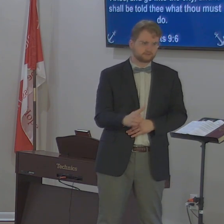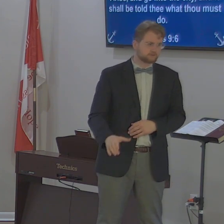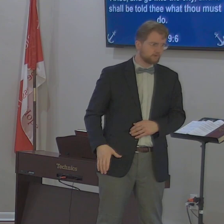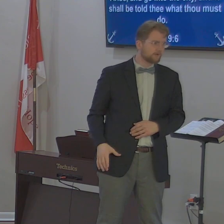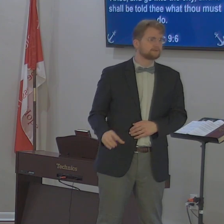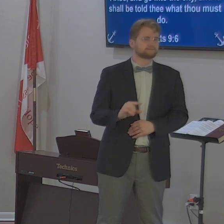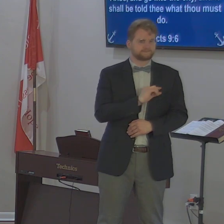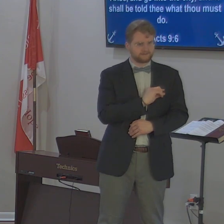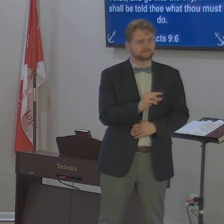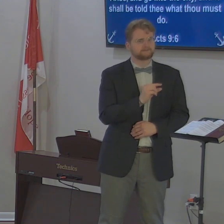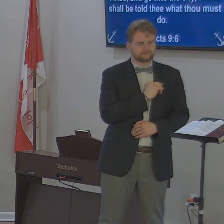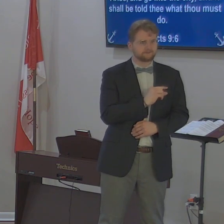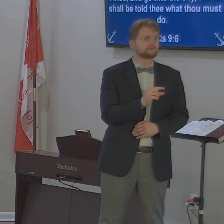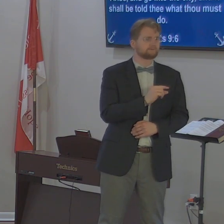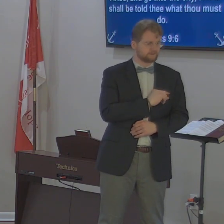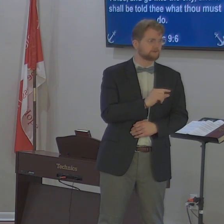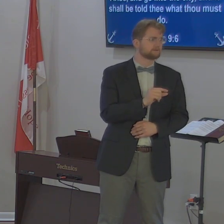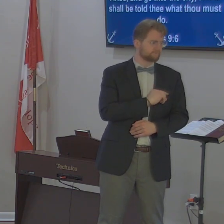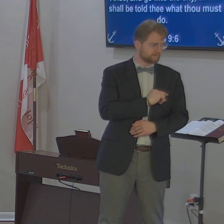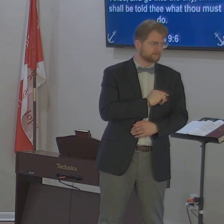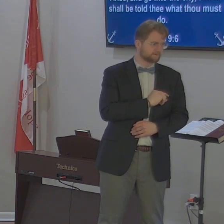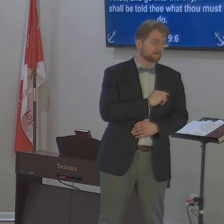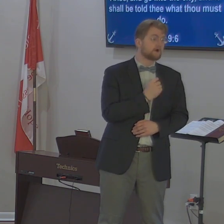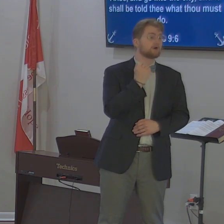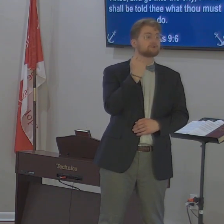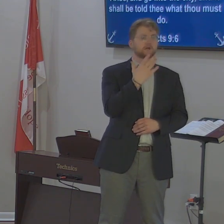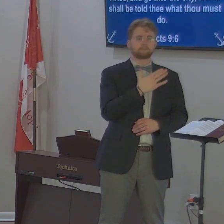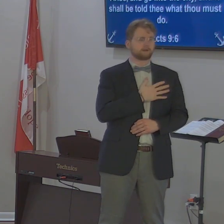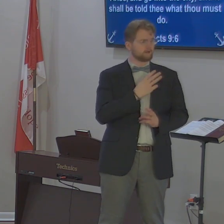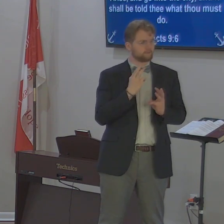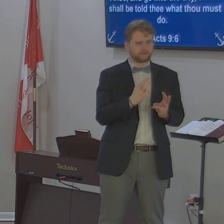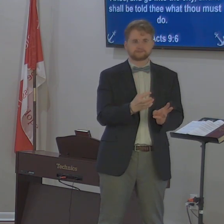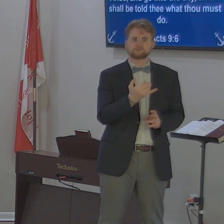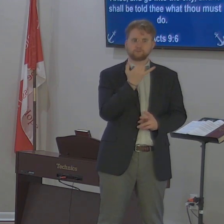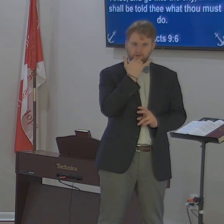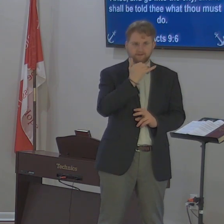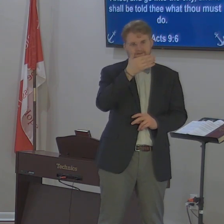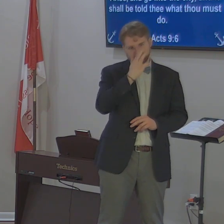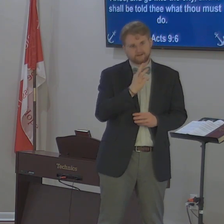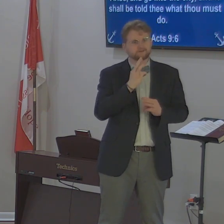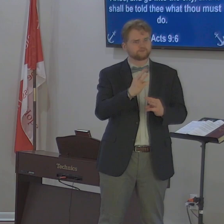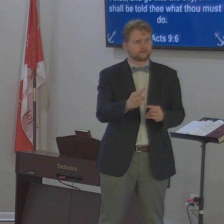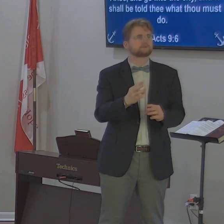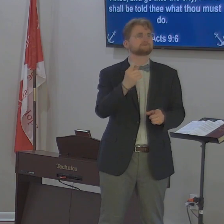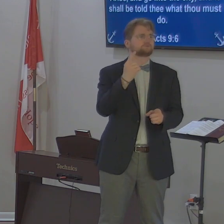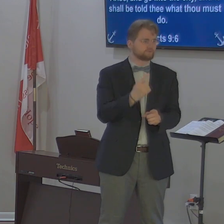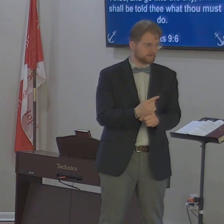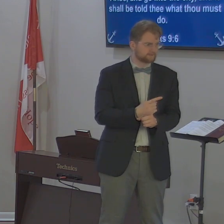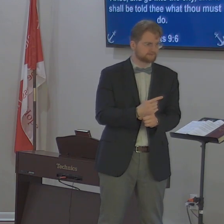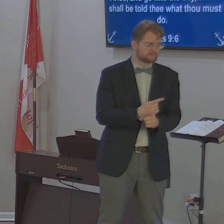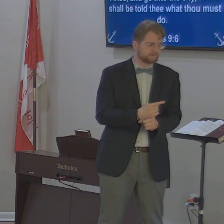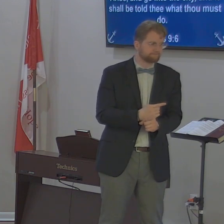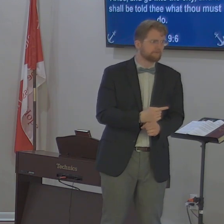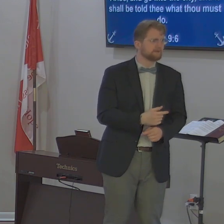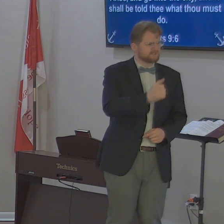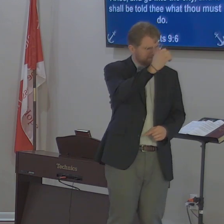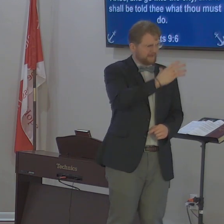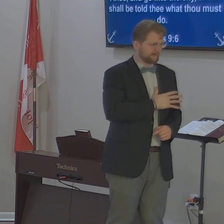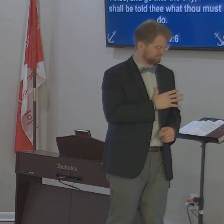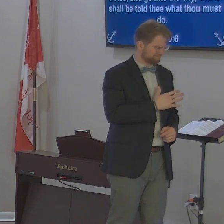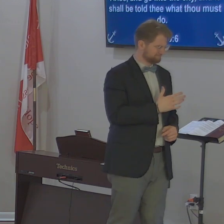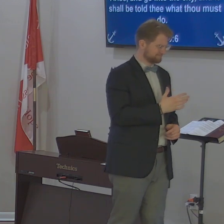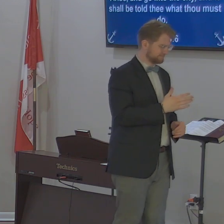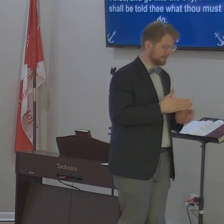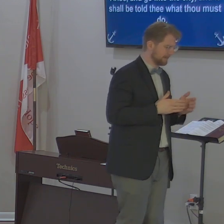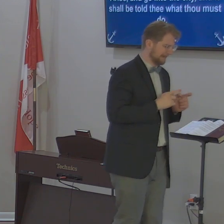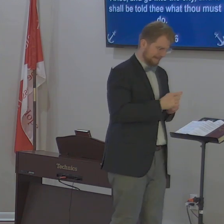his heart. He realizes that his way is wrong and God's way is right. He is a man of leadership. He is a man of power. He's a